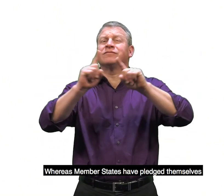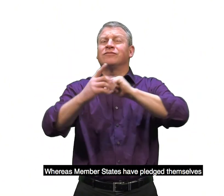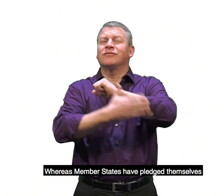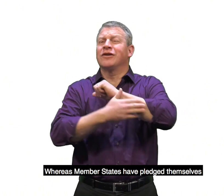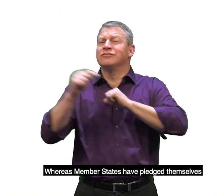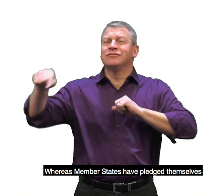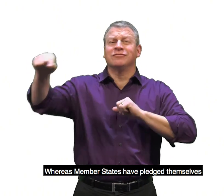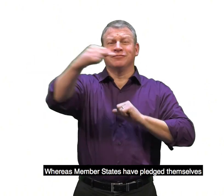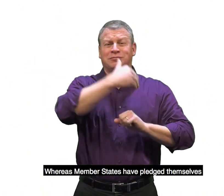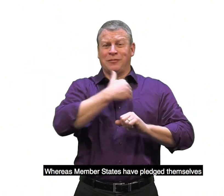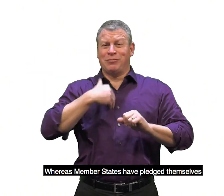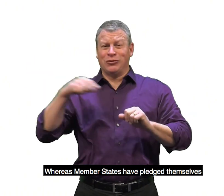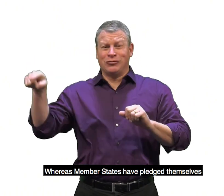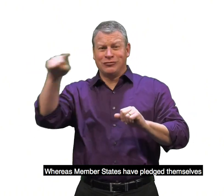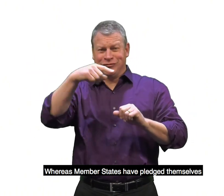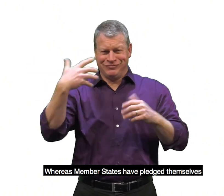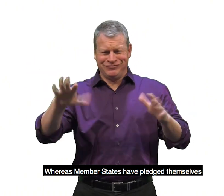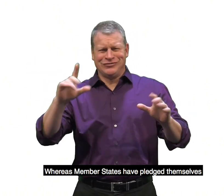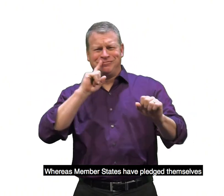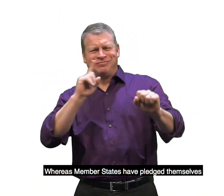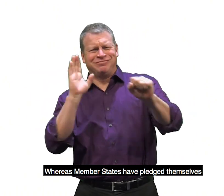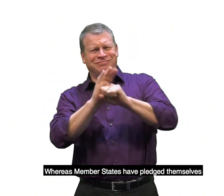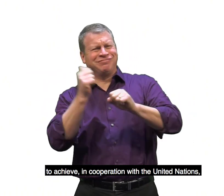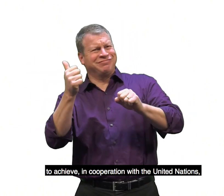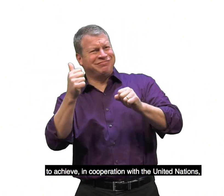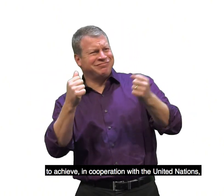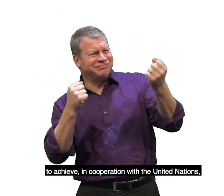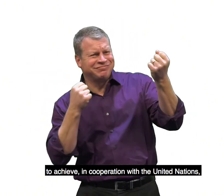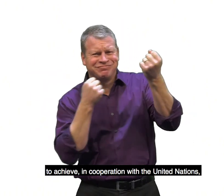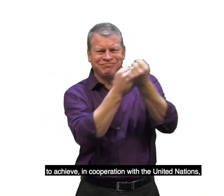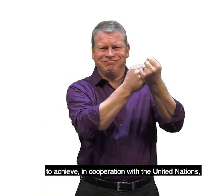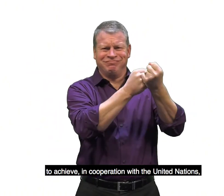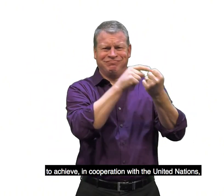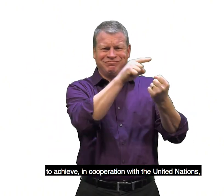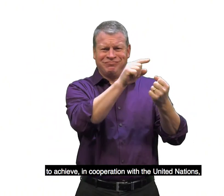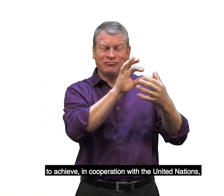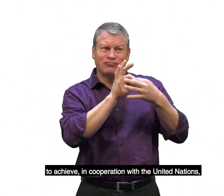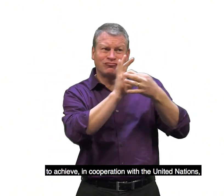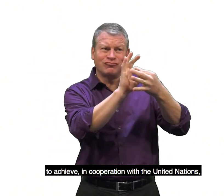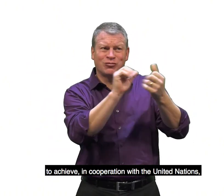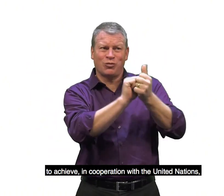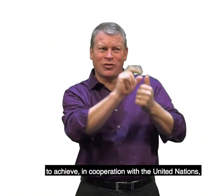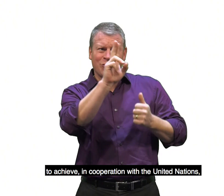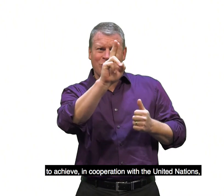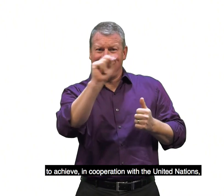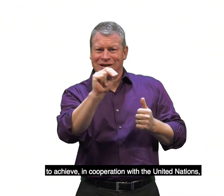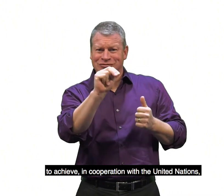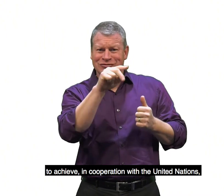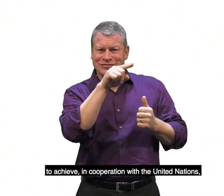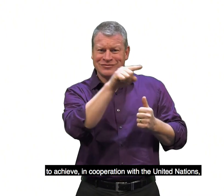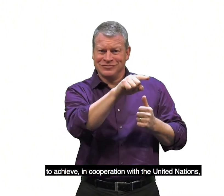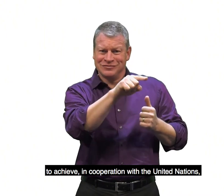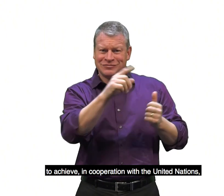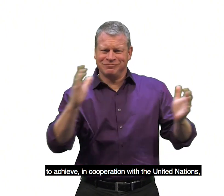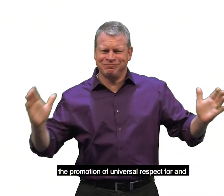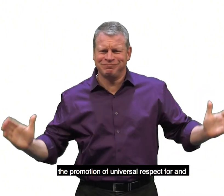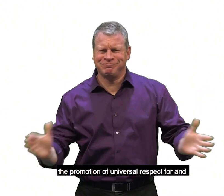Whereas member states have pledged themselves to achieve, in cooperation with the United Nations,